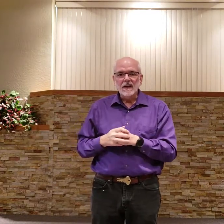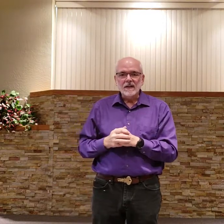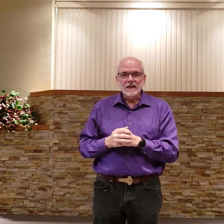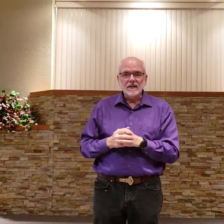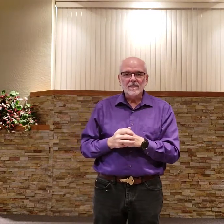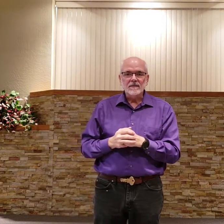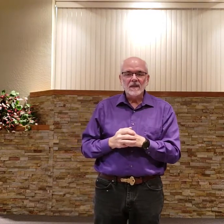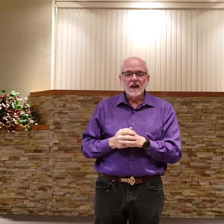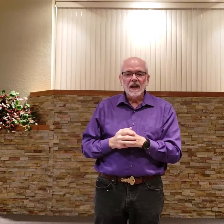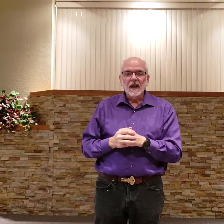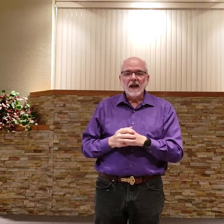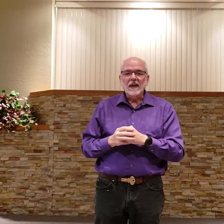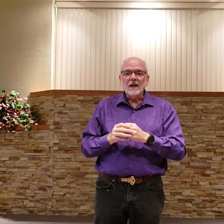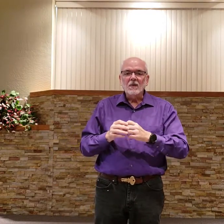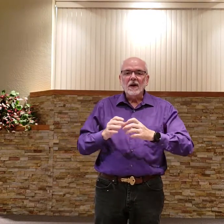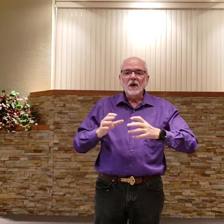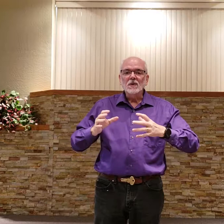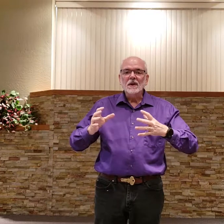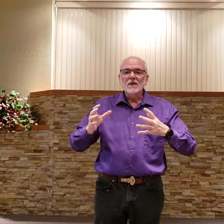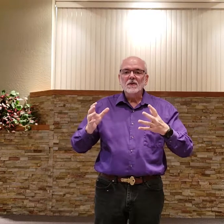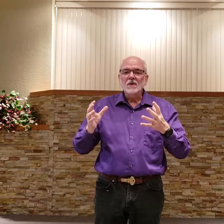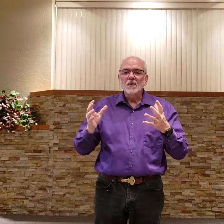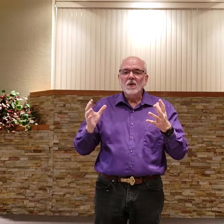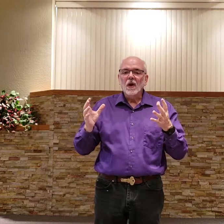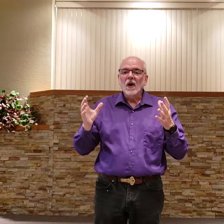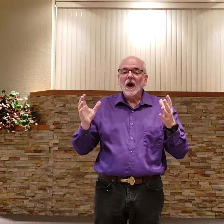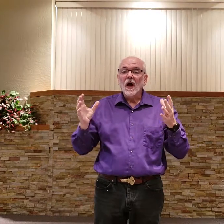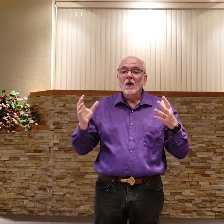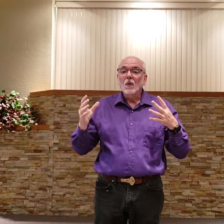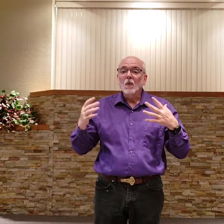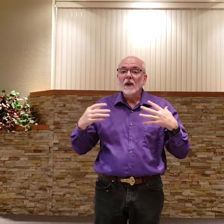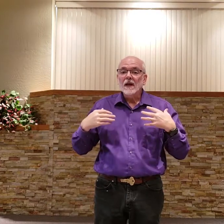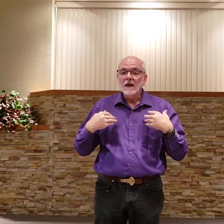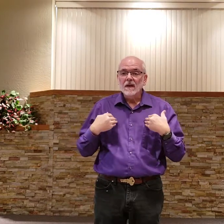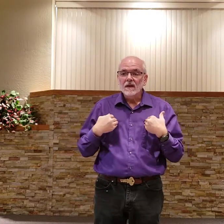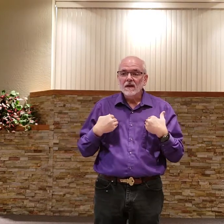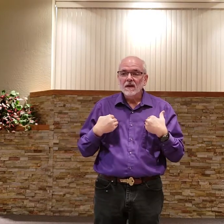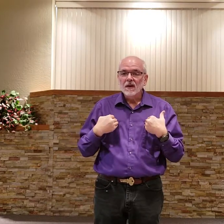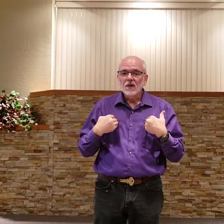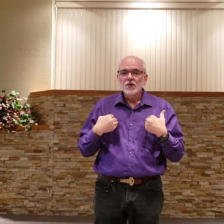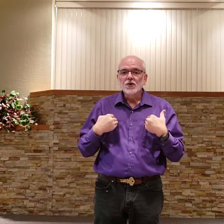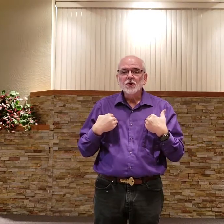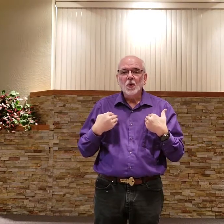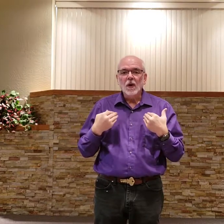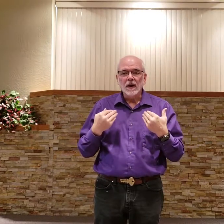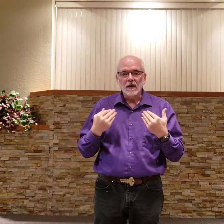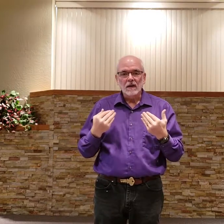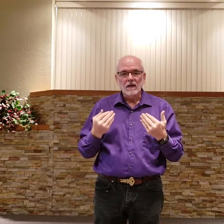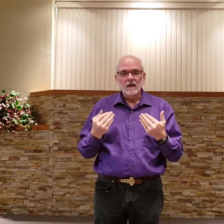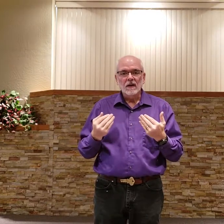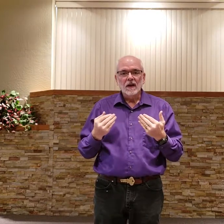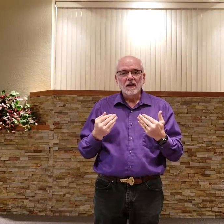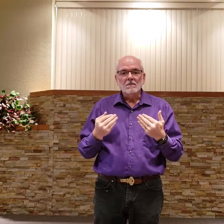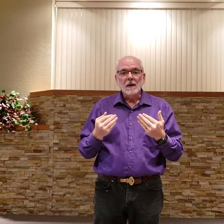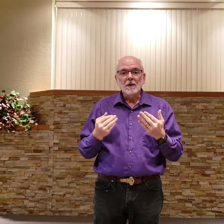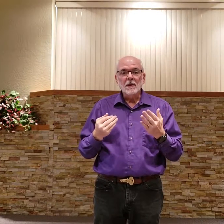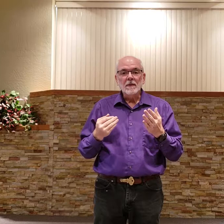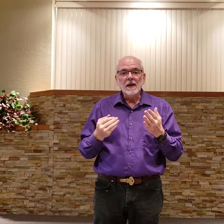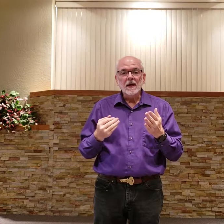end. And then it goes into, we join. Remember at the beginning